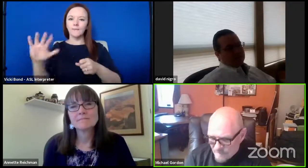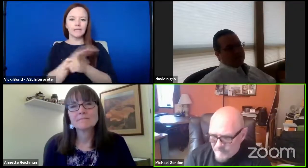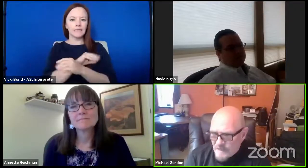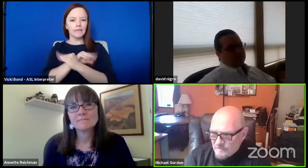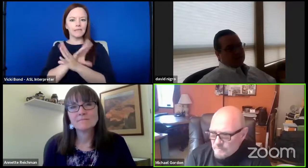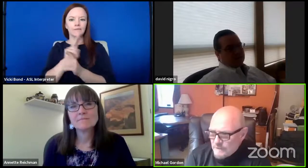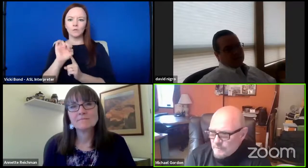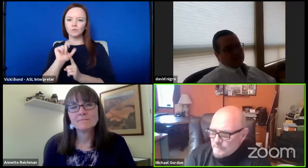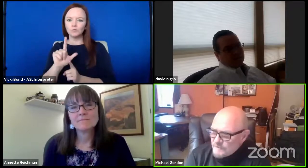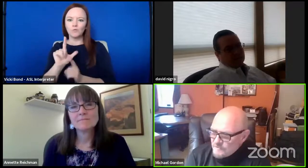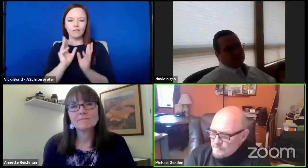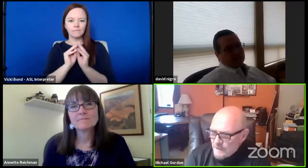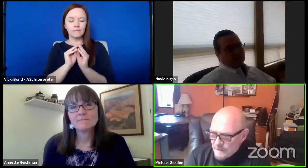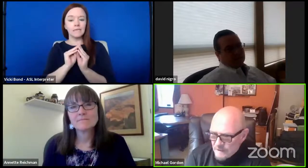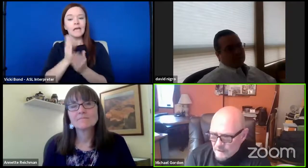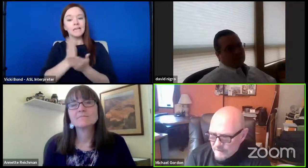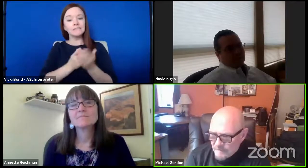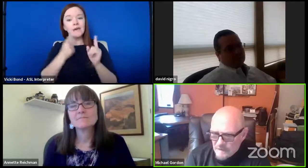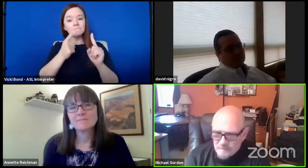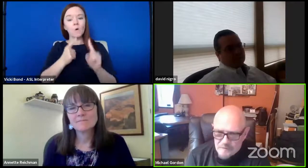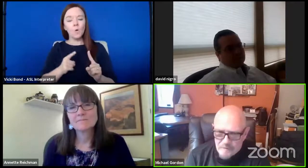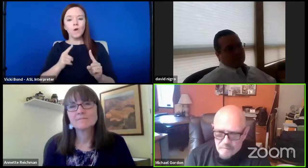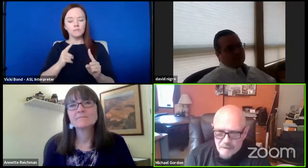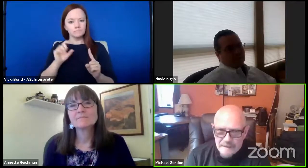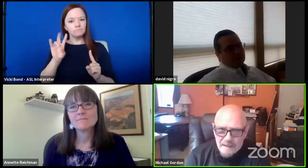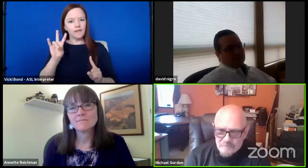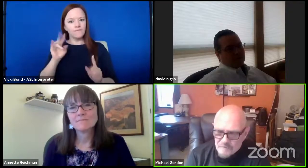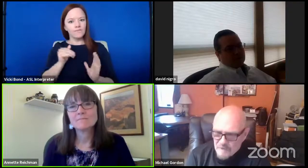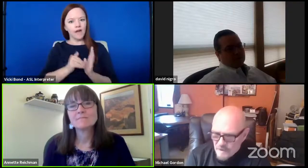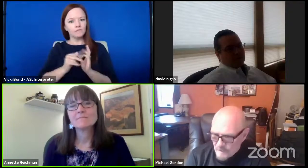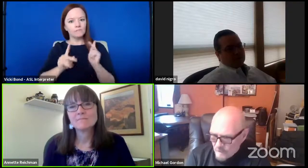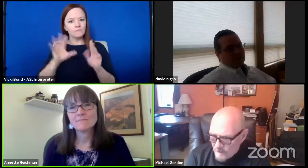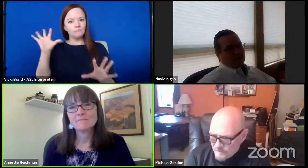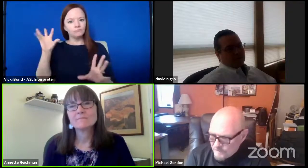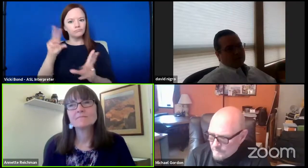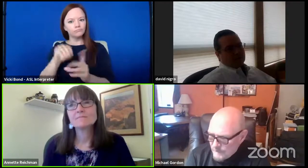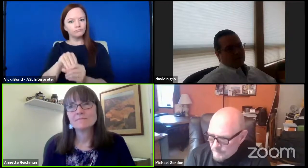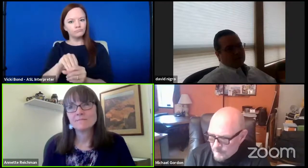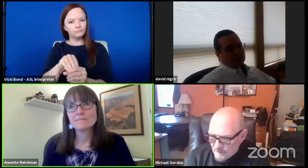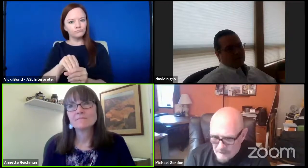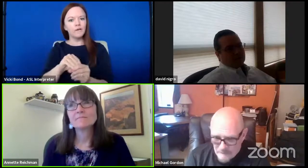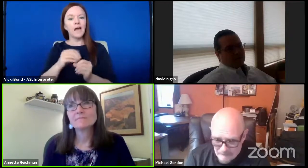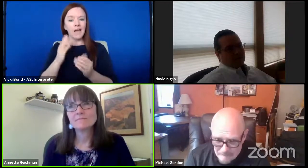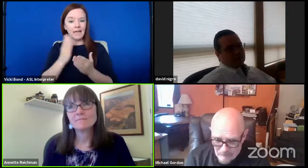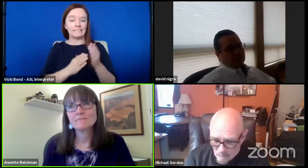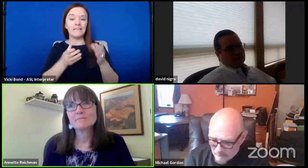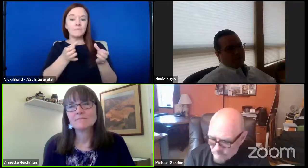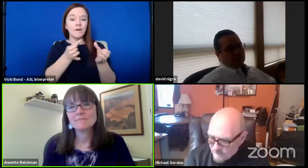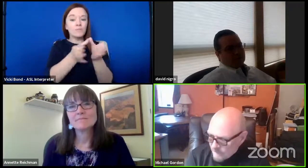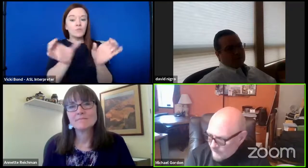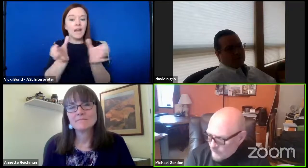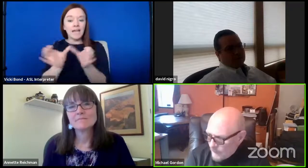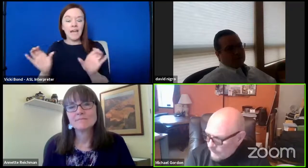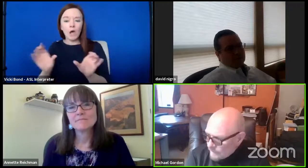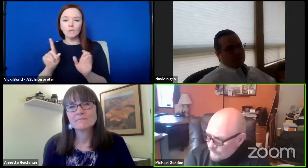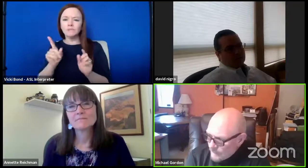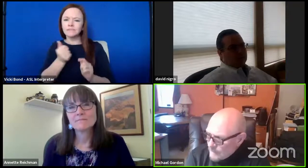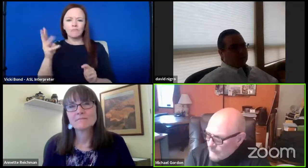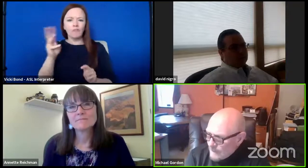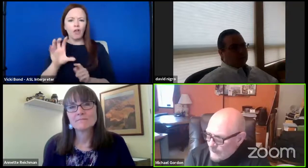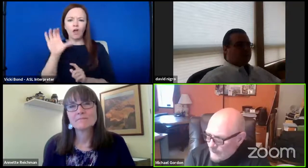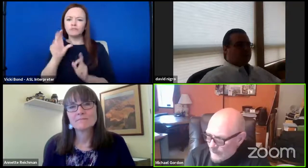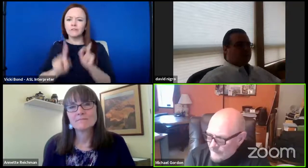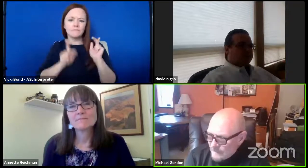many as 7,000 people participated. And even in some of the breakouts, there were hundreds of people, and it worked really, really well.